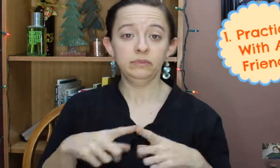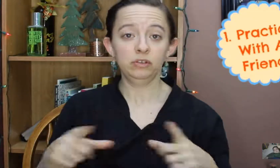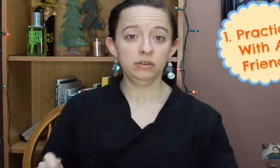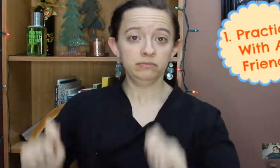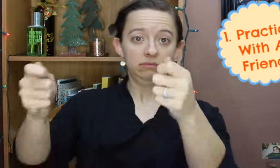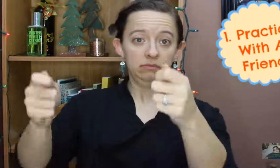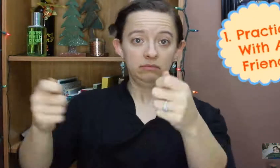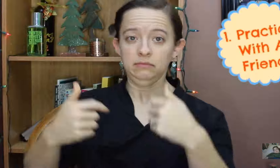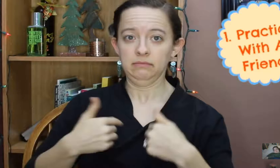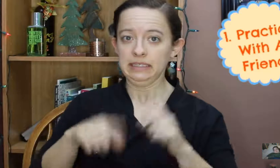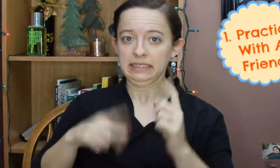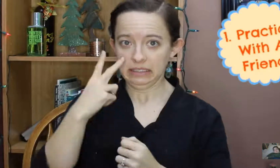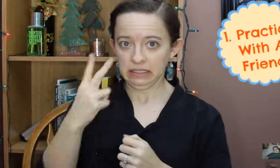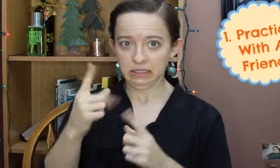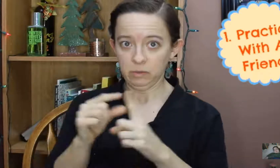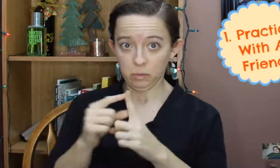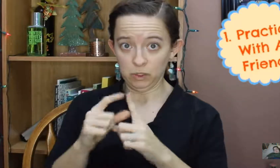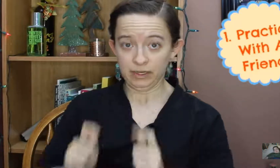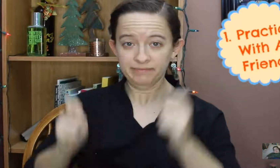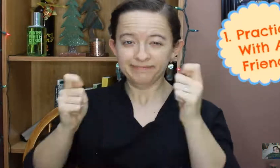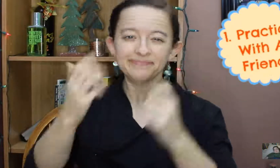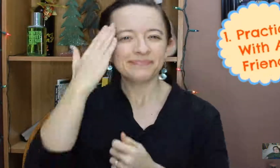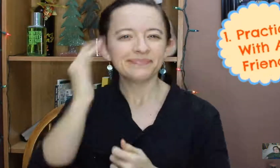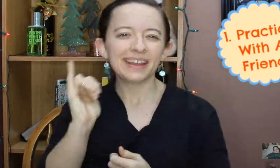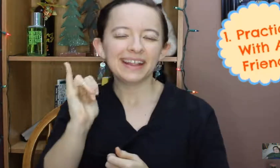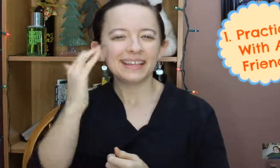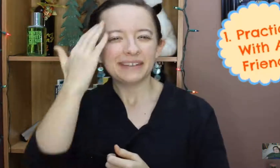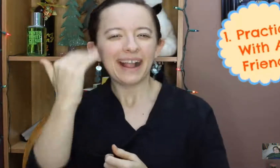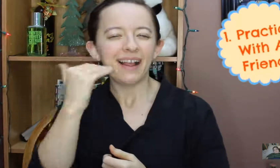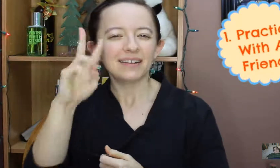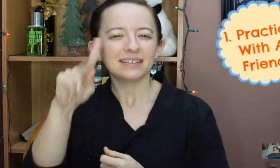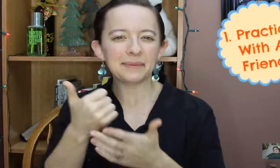If you like learning that way and you can't see the word fast enough,